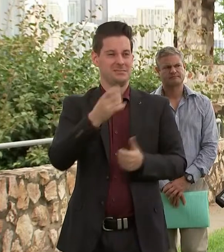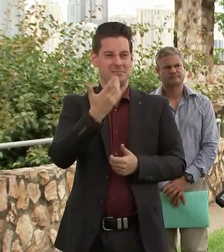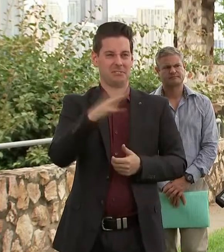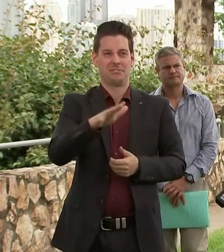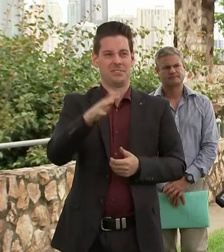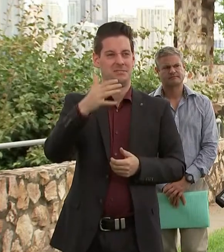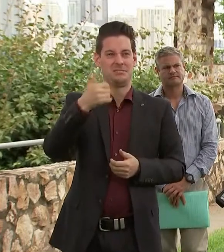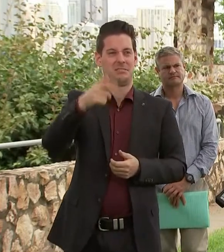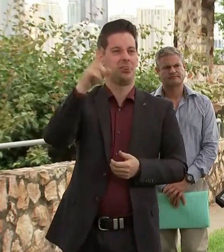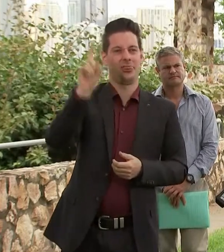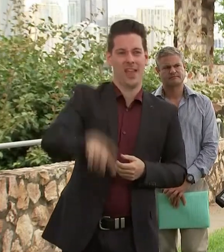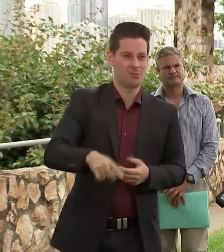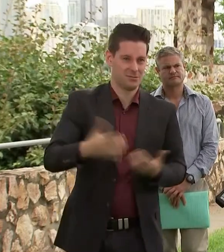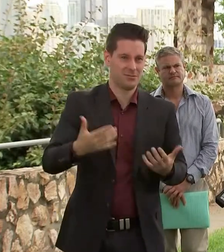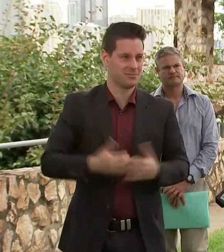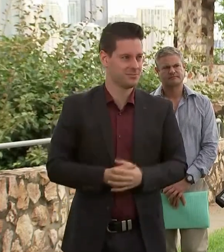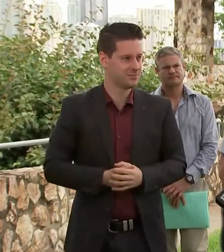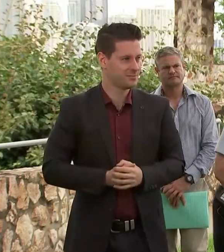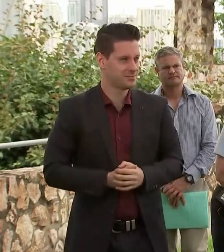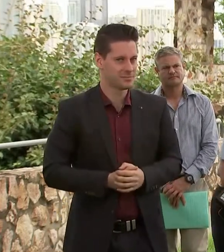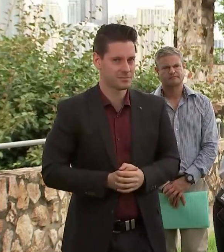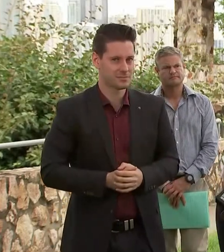thousands.